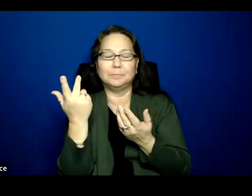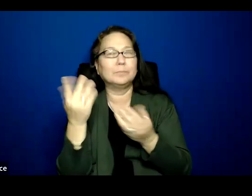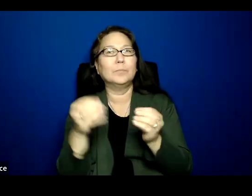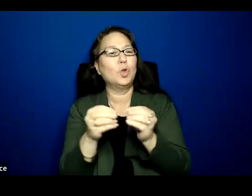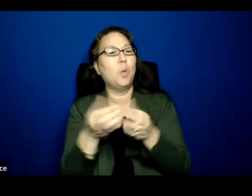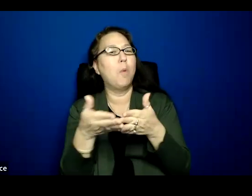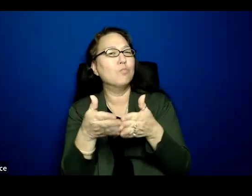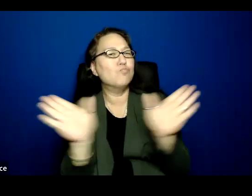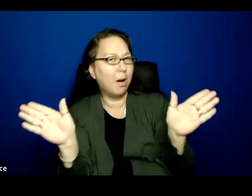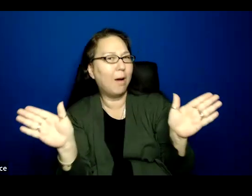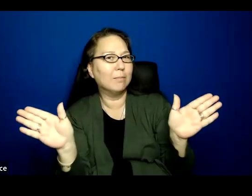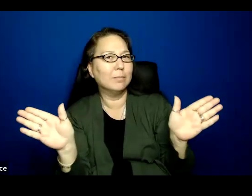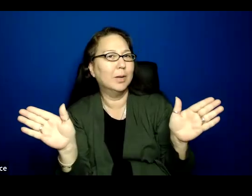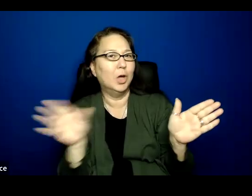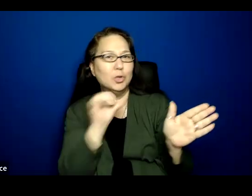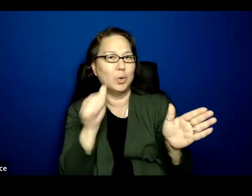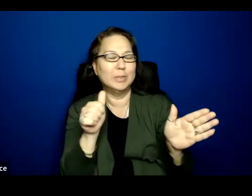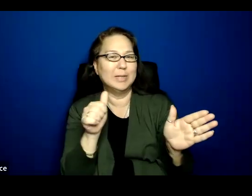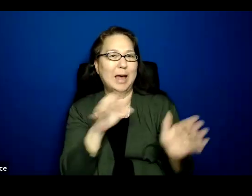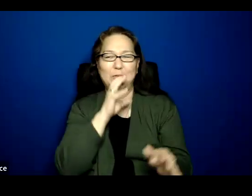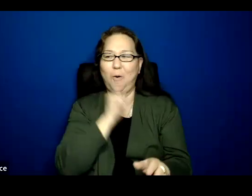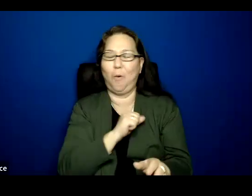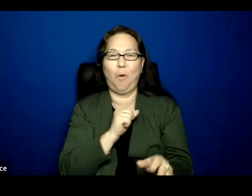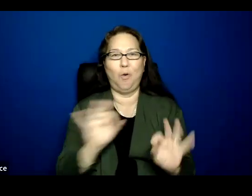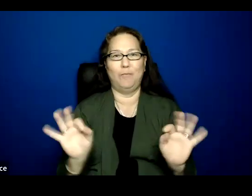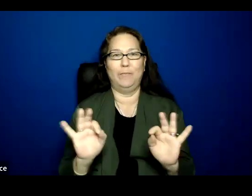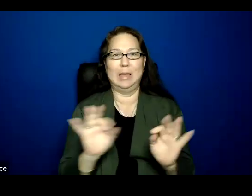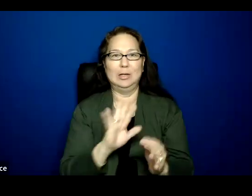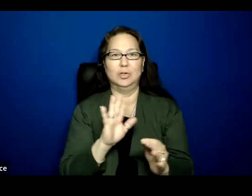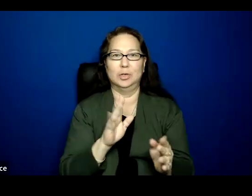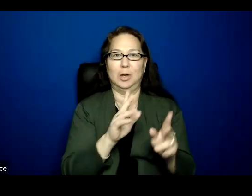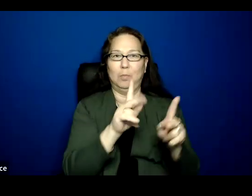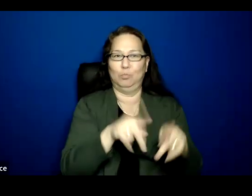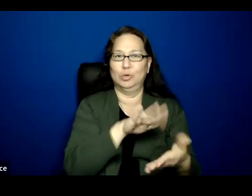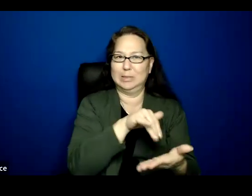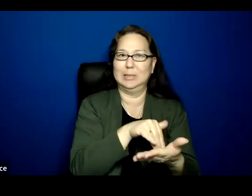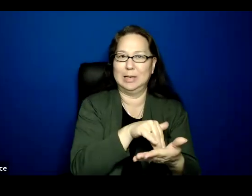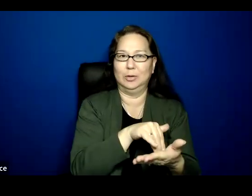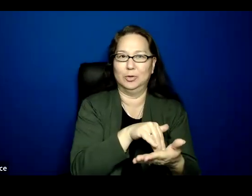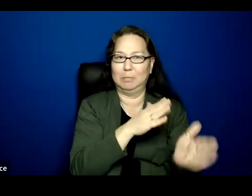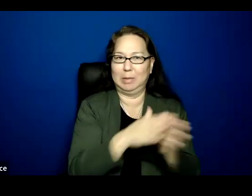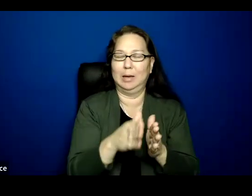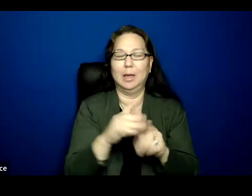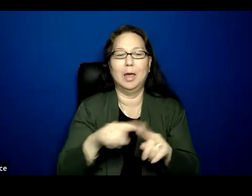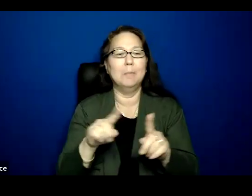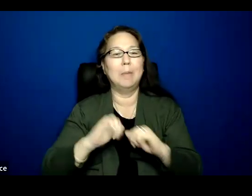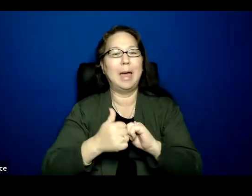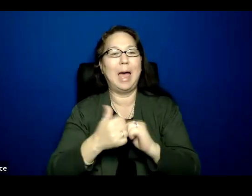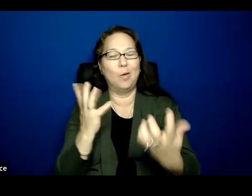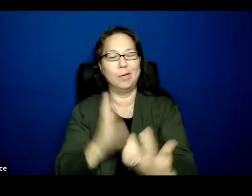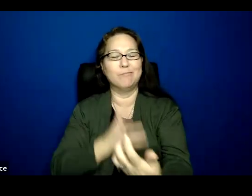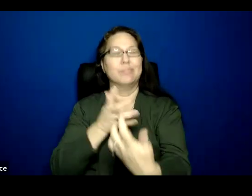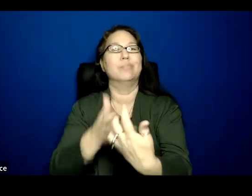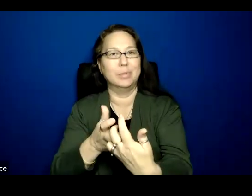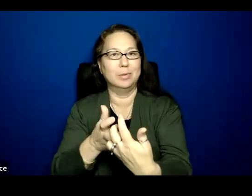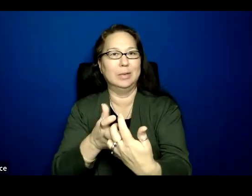broader so it doesn't have to be like that old-fashioned kind of person-centered planning, but how do we really make it authentic for each kid? It's really good. I'll end